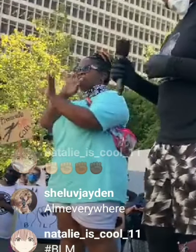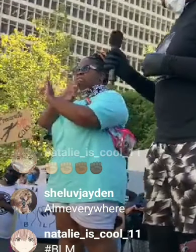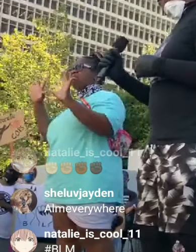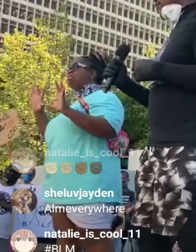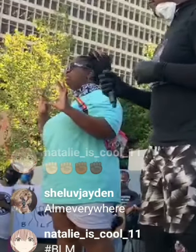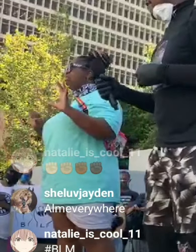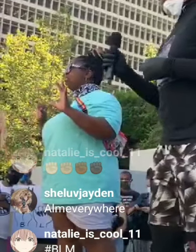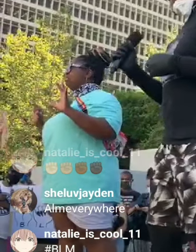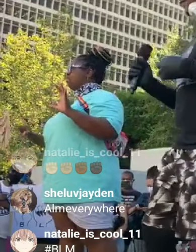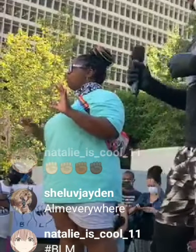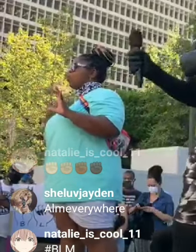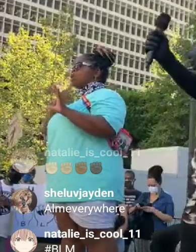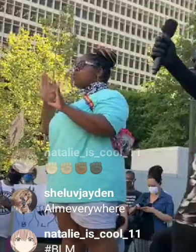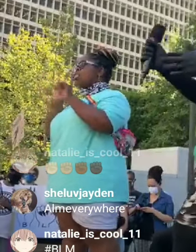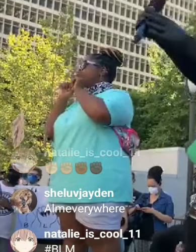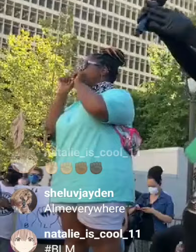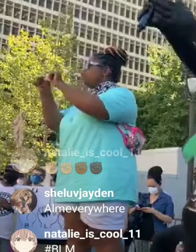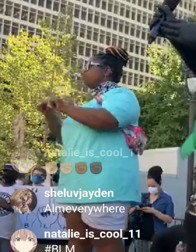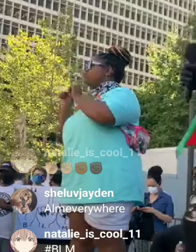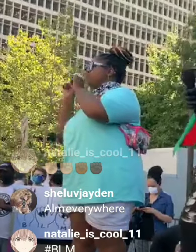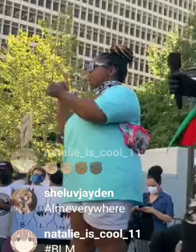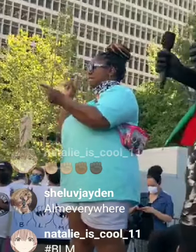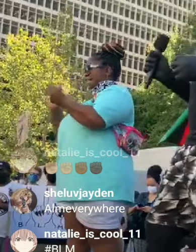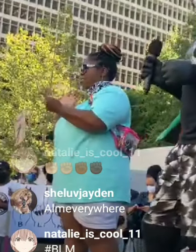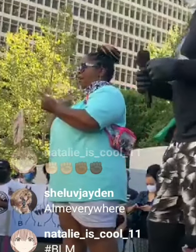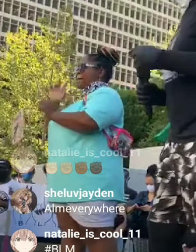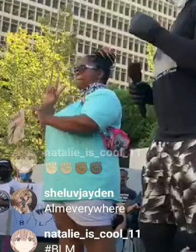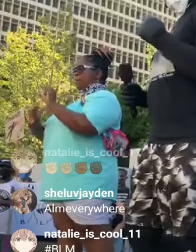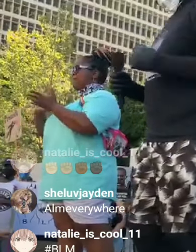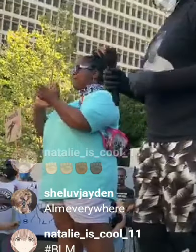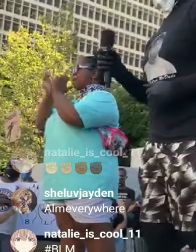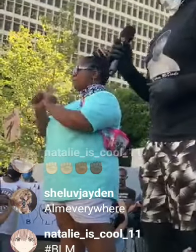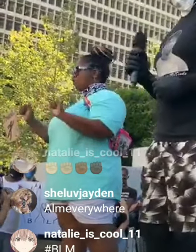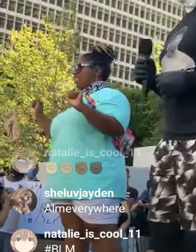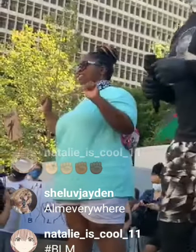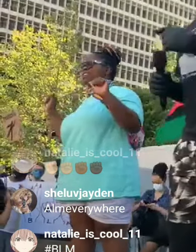police. He ain't gonna stop. Our people are free.